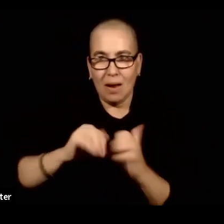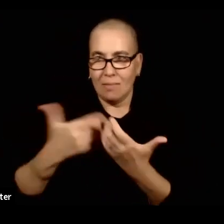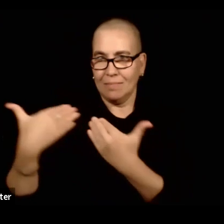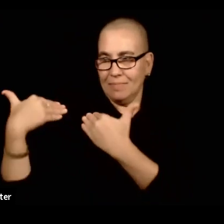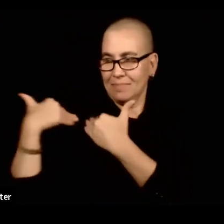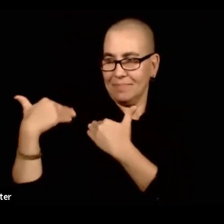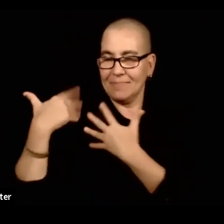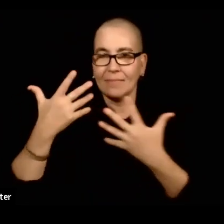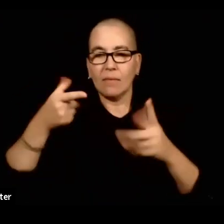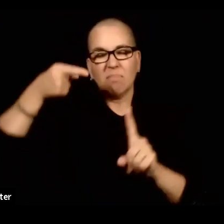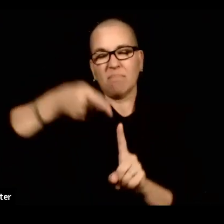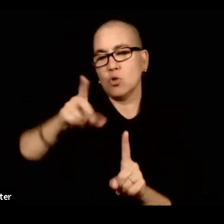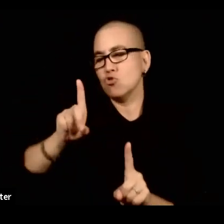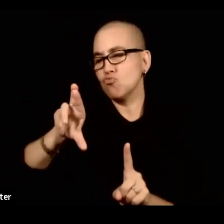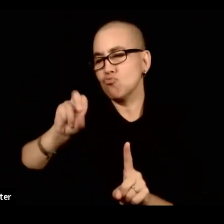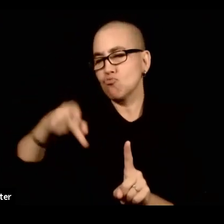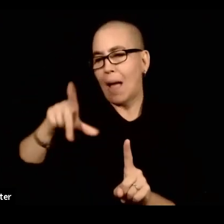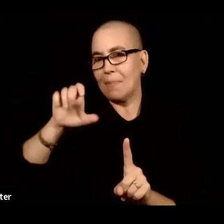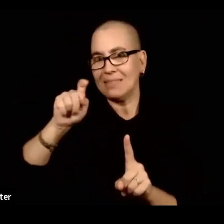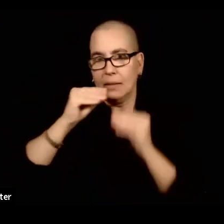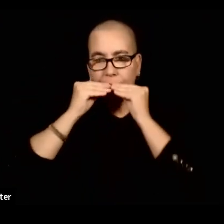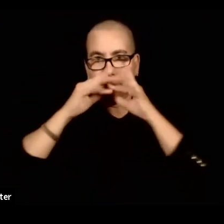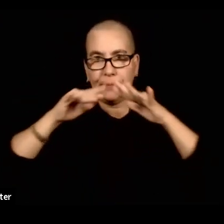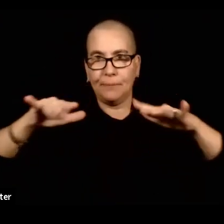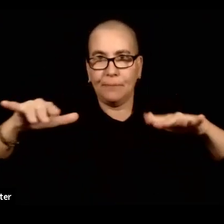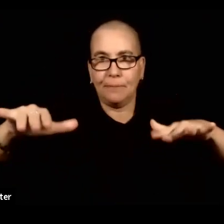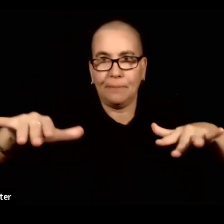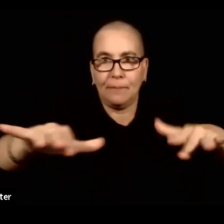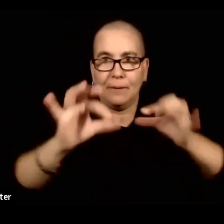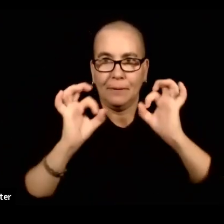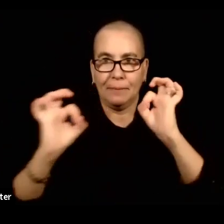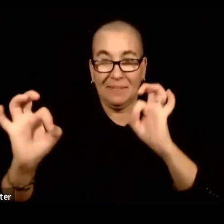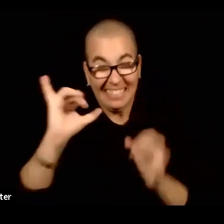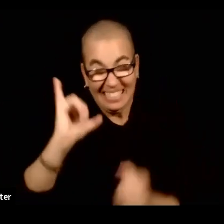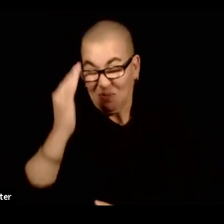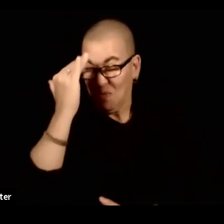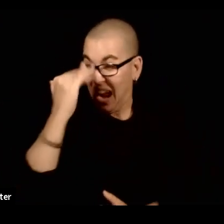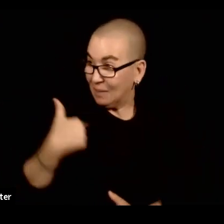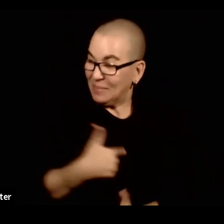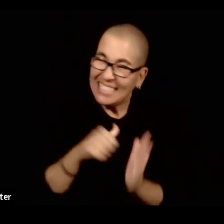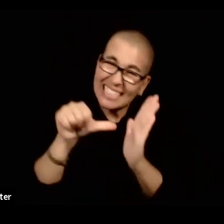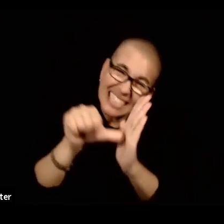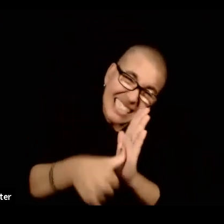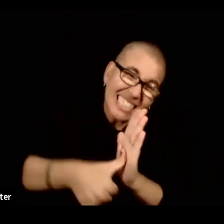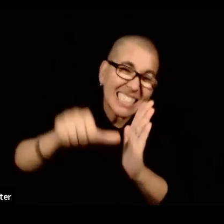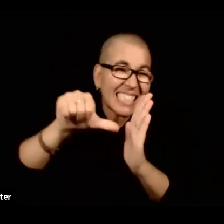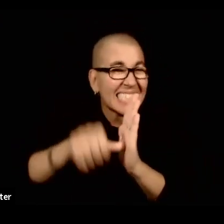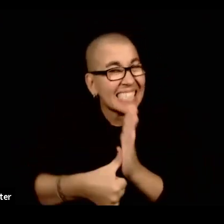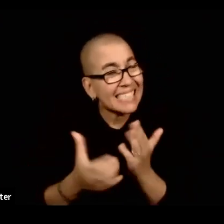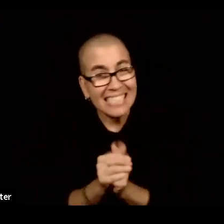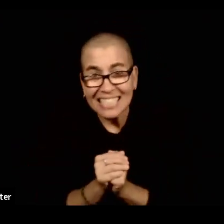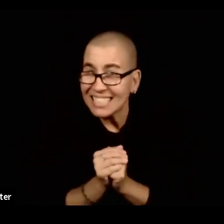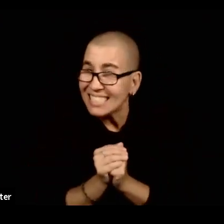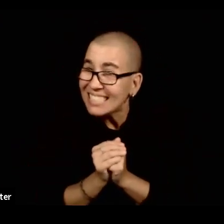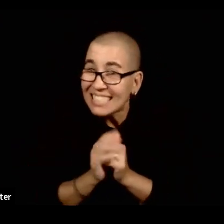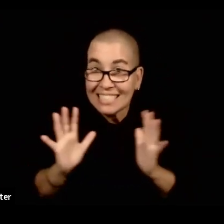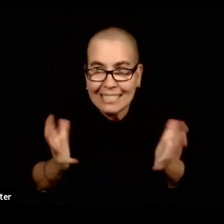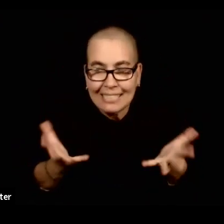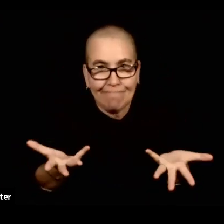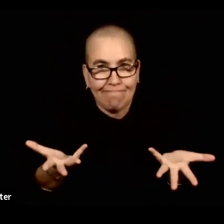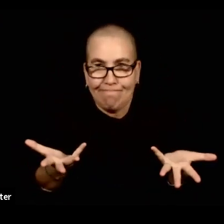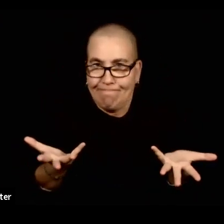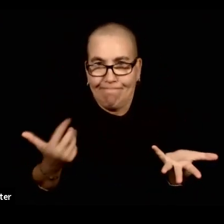of a big part of why we keep saying we will make the best the best judgments, the best